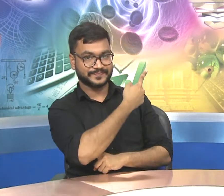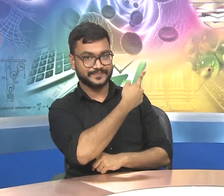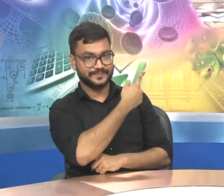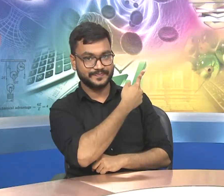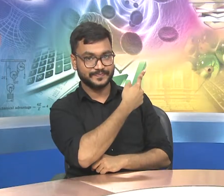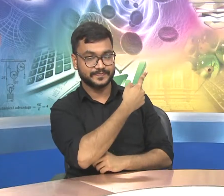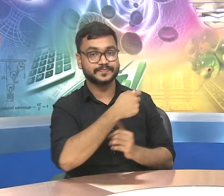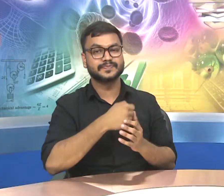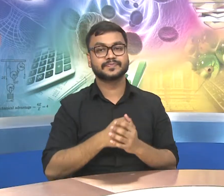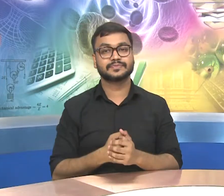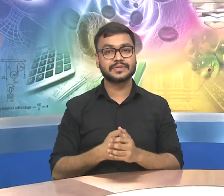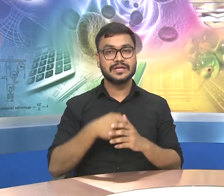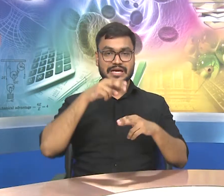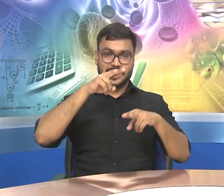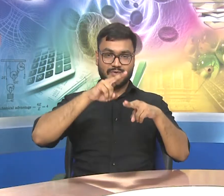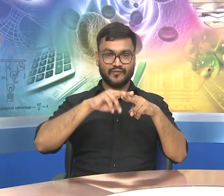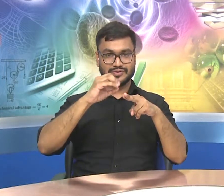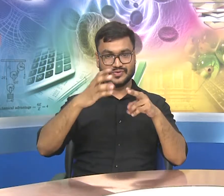As you can see, the